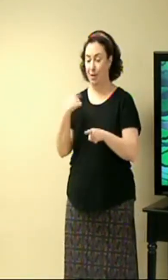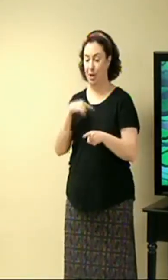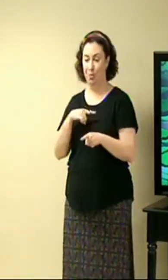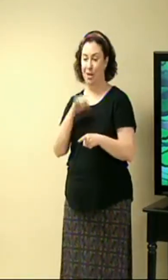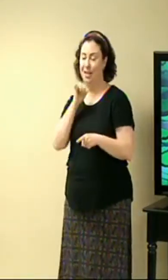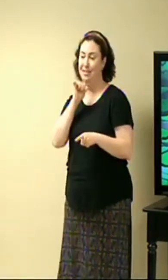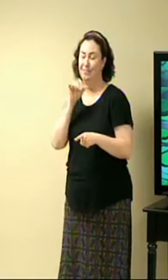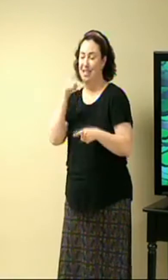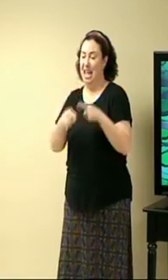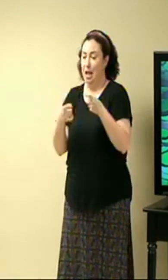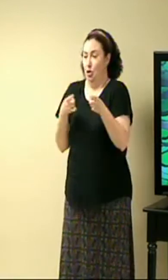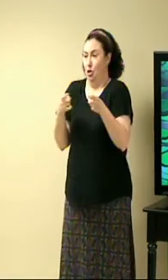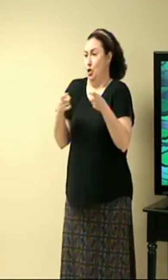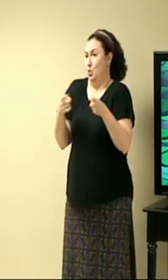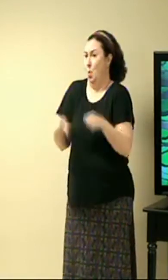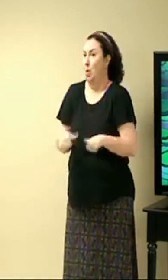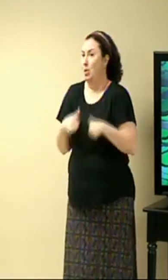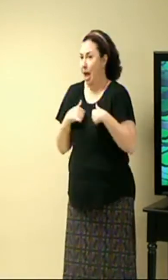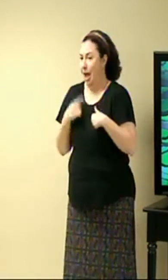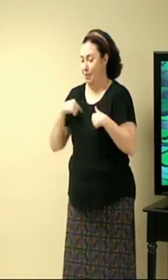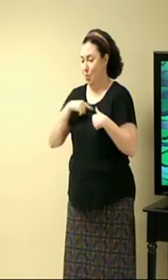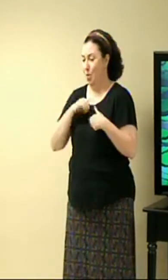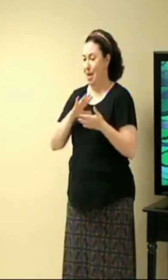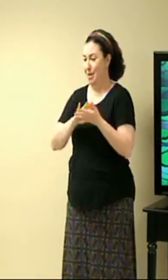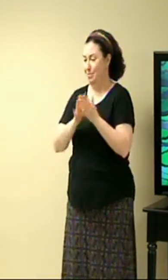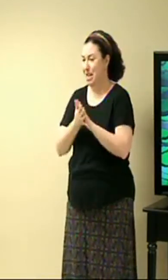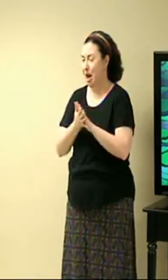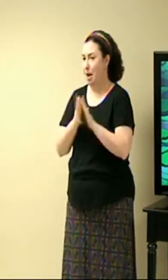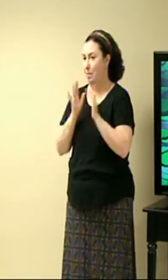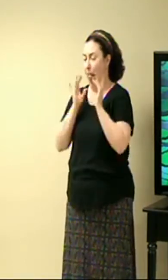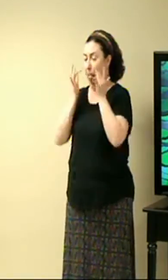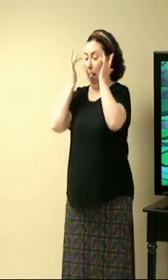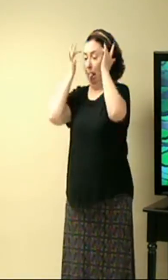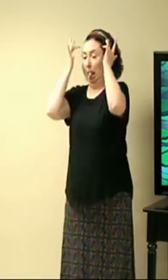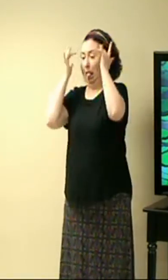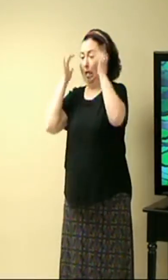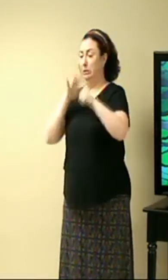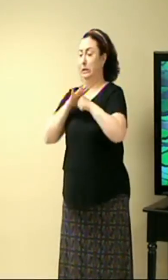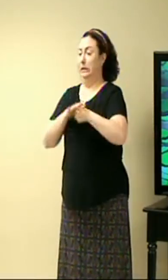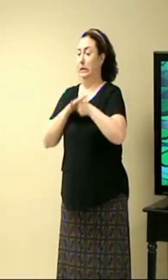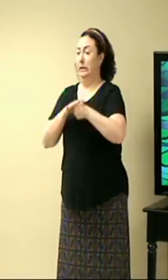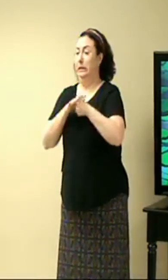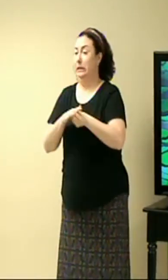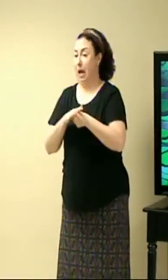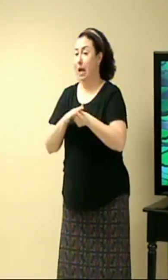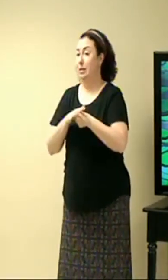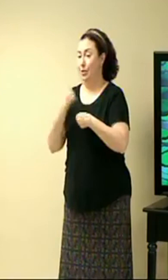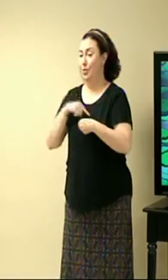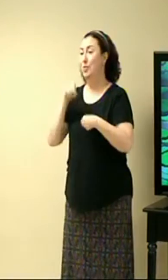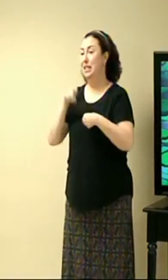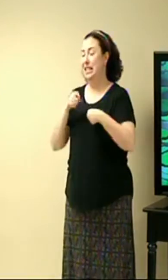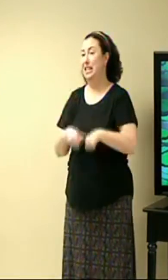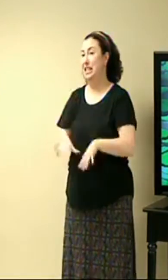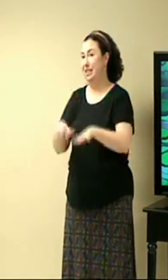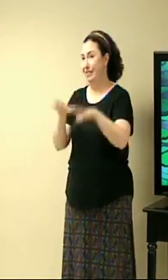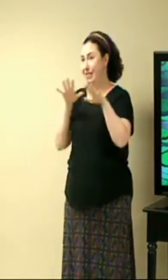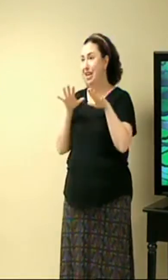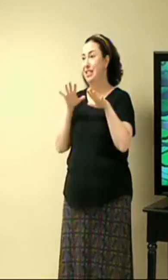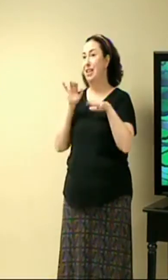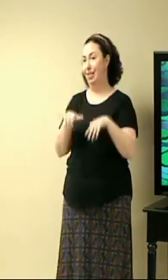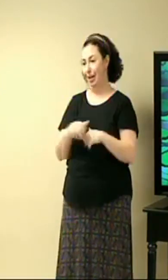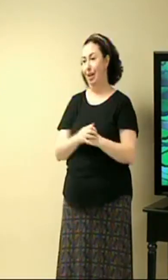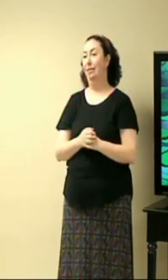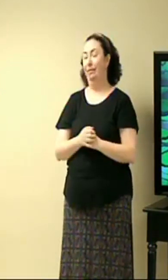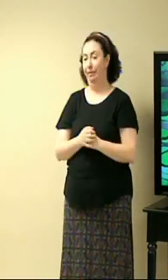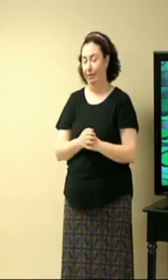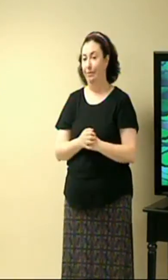stressed out, and that's what God wants you to confess. Maybe it's lust. I don't know what it is. But friends, we need to confess our idolatry and